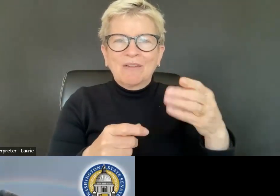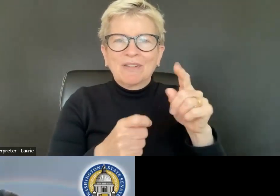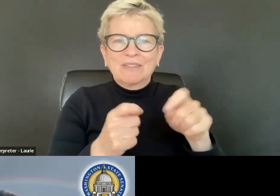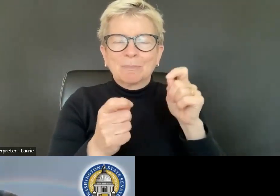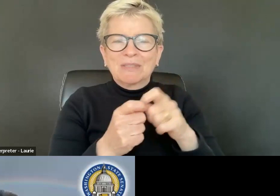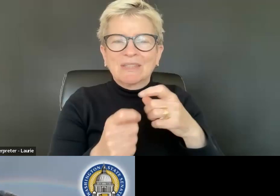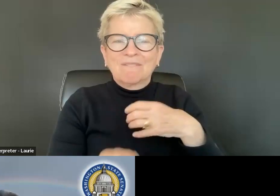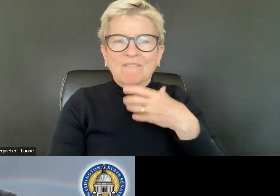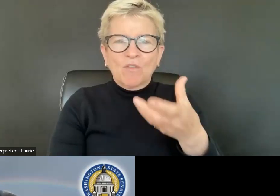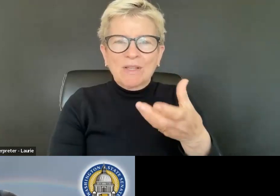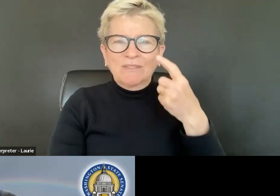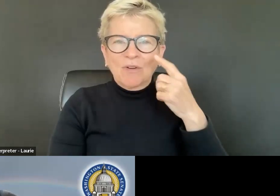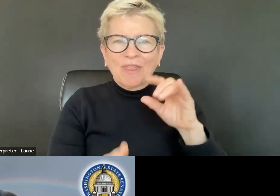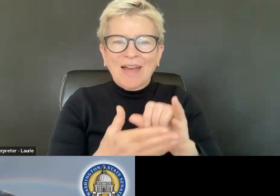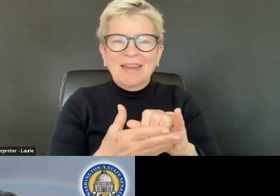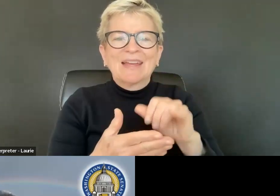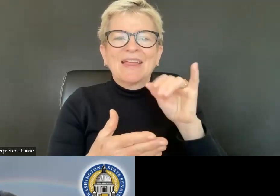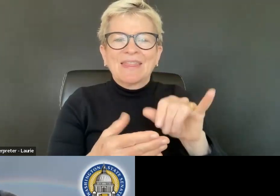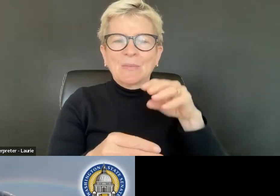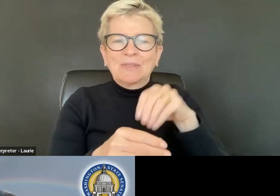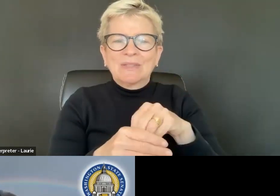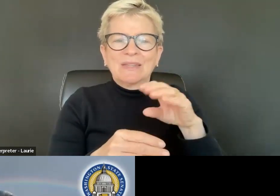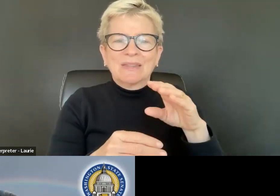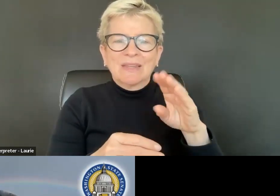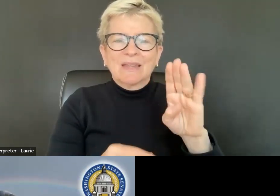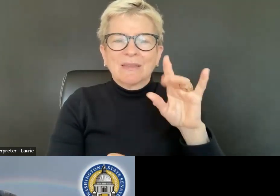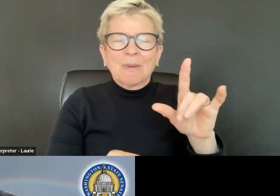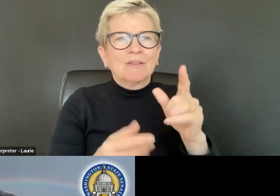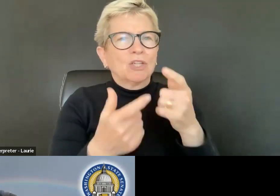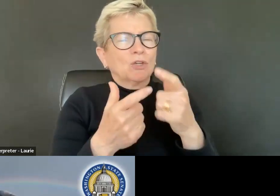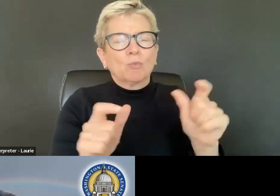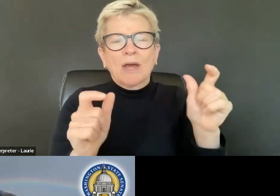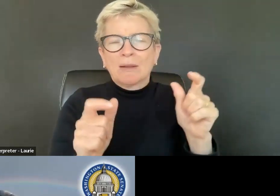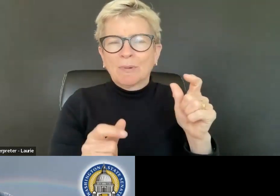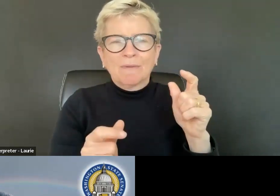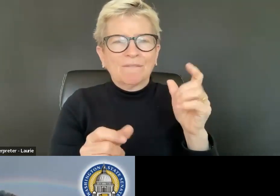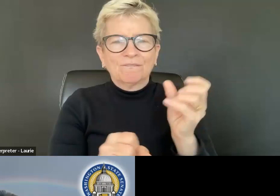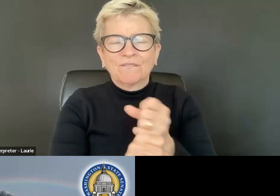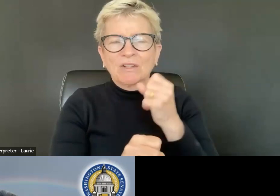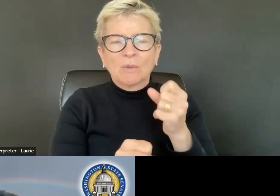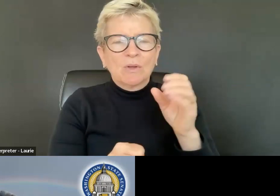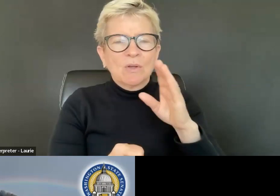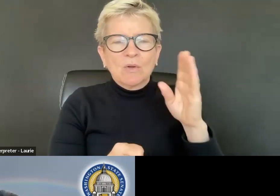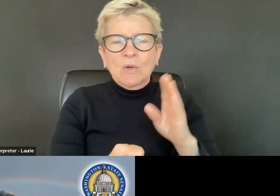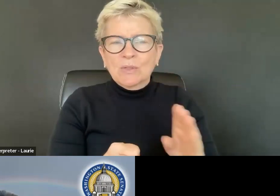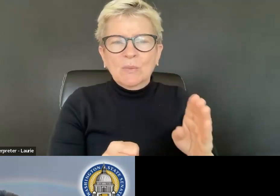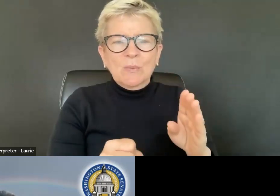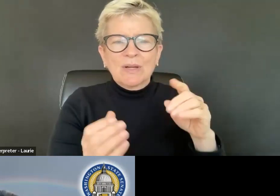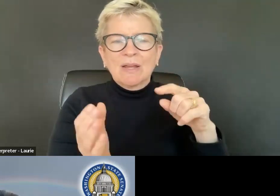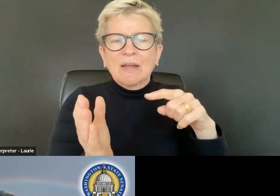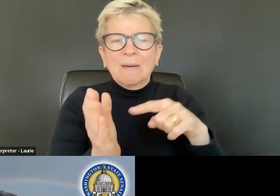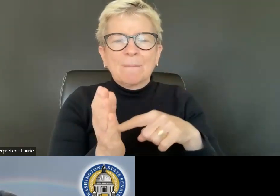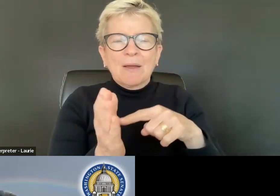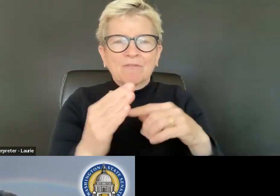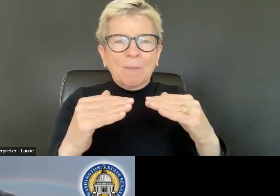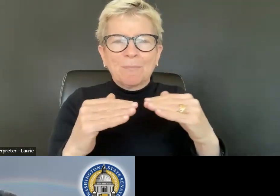that service. And that was in the bill, and that's an incredible victory because we had never been able to bill for peer specialist services.